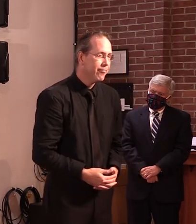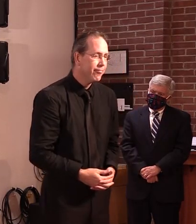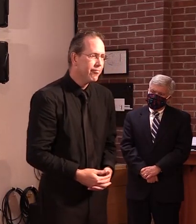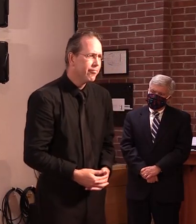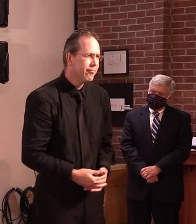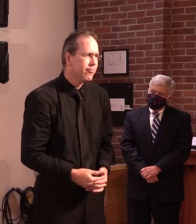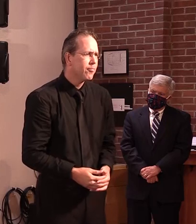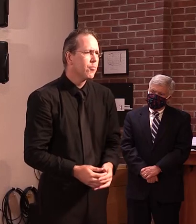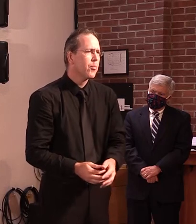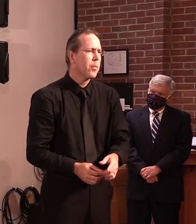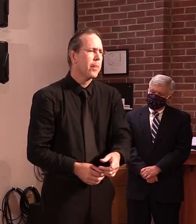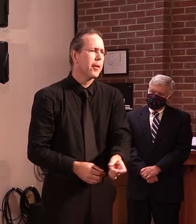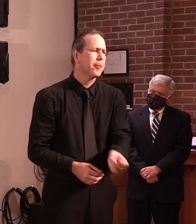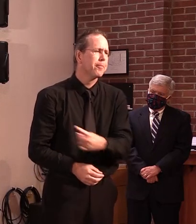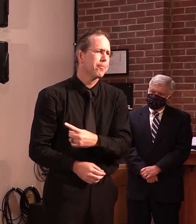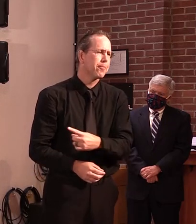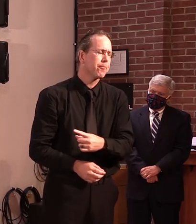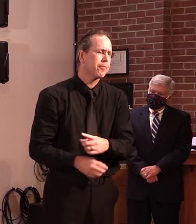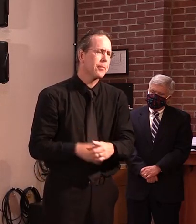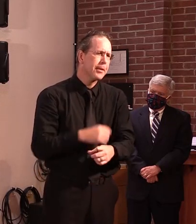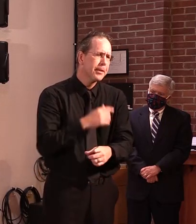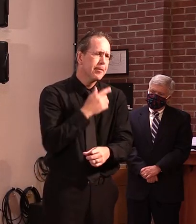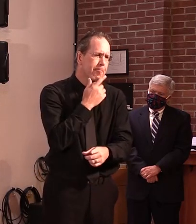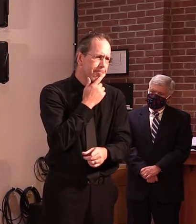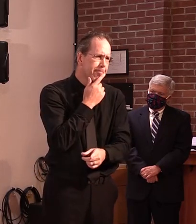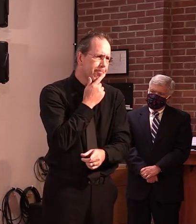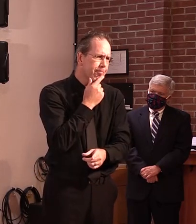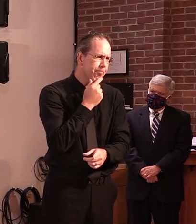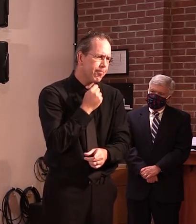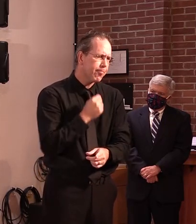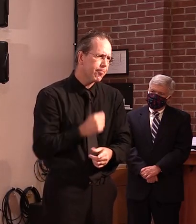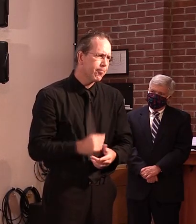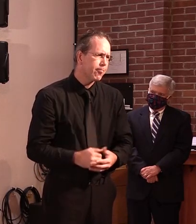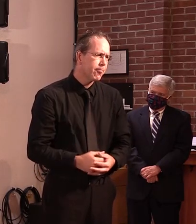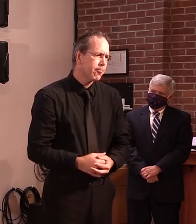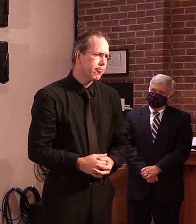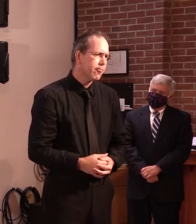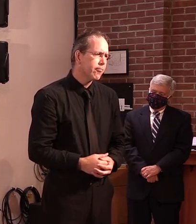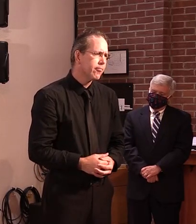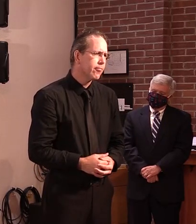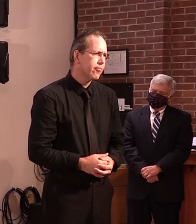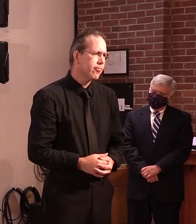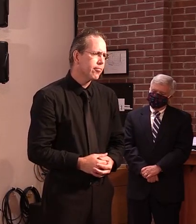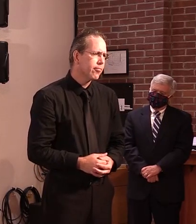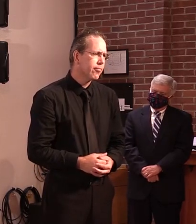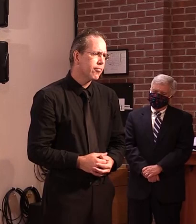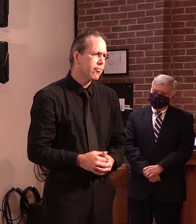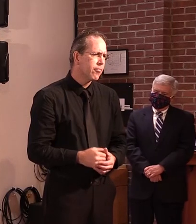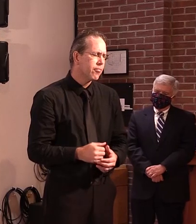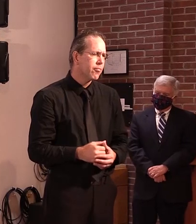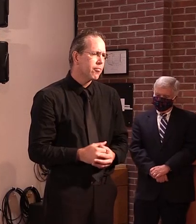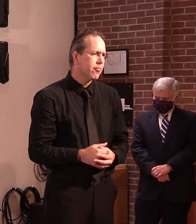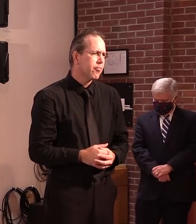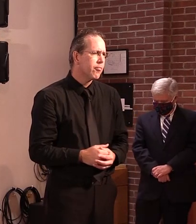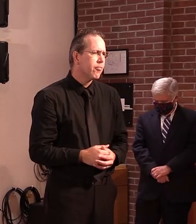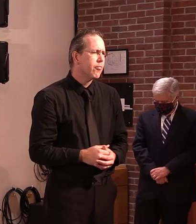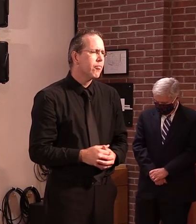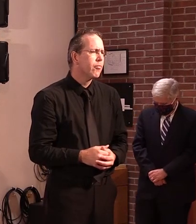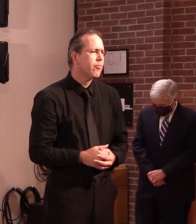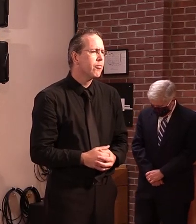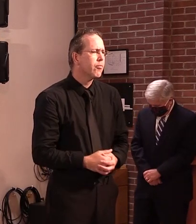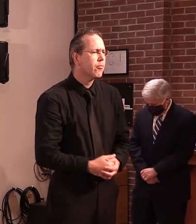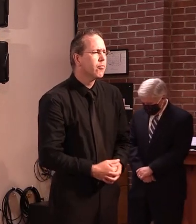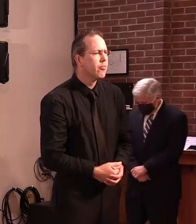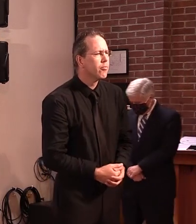But this is something that you'll keep an eye on in the event that another case or more